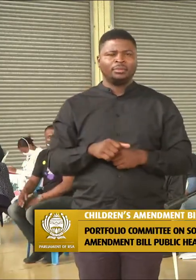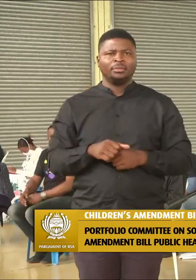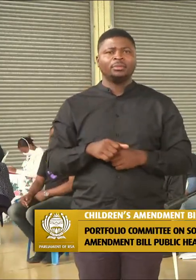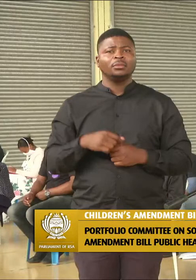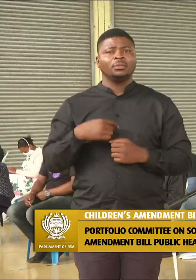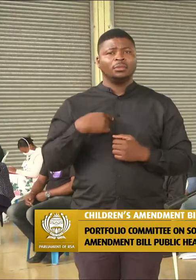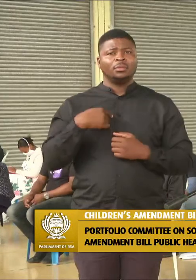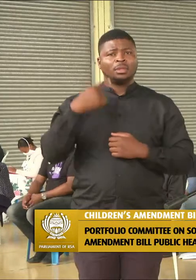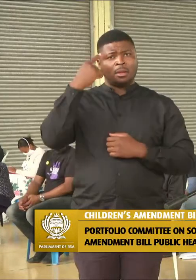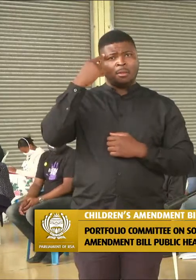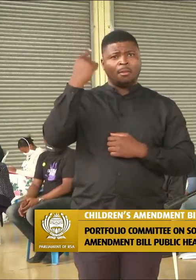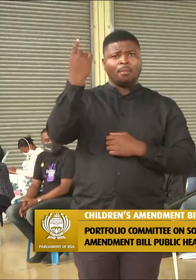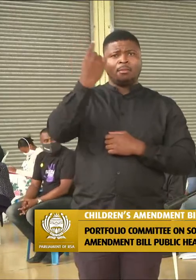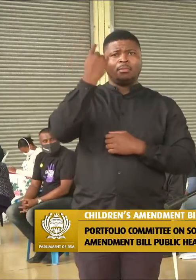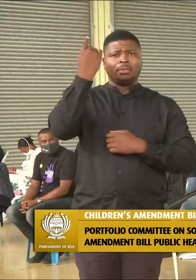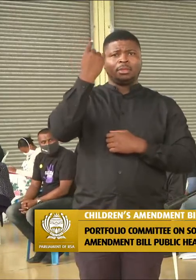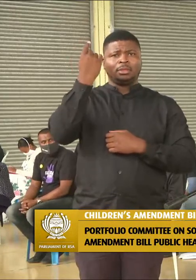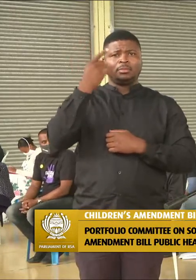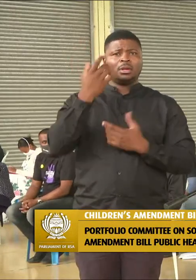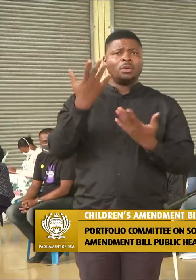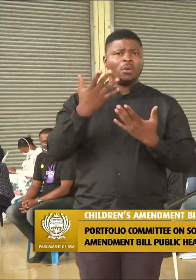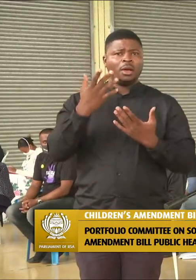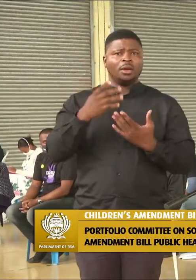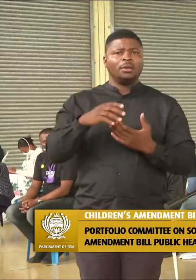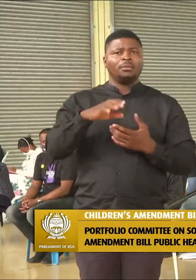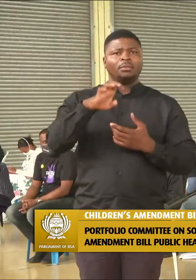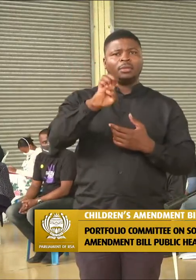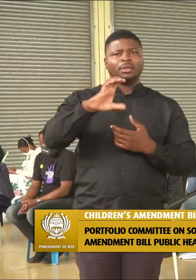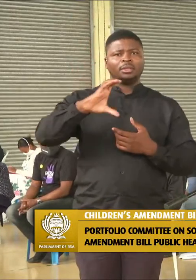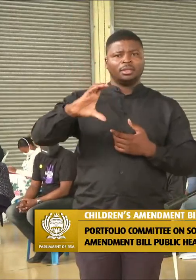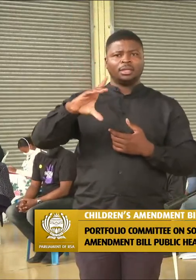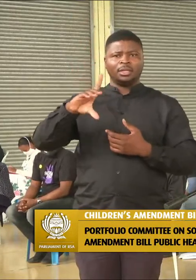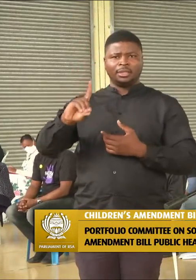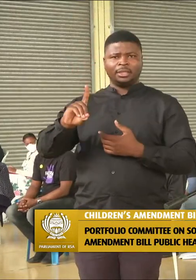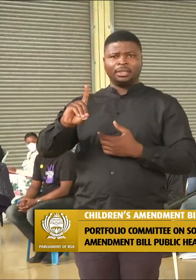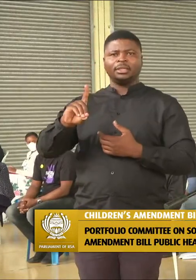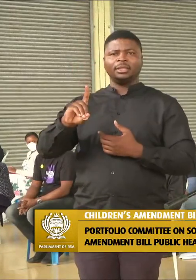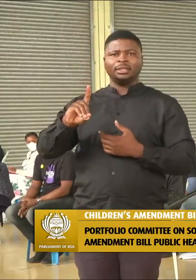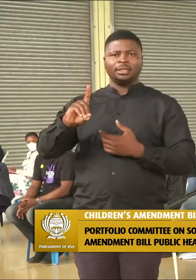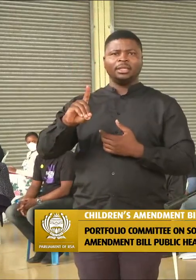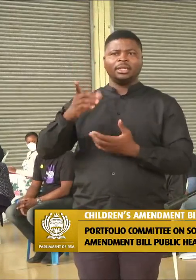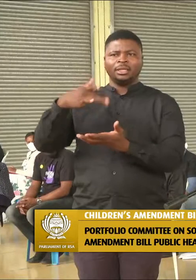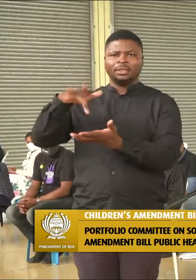the Licebo ECD Center in the rural area, Umlazi Township.